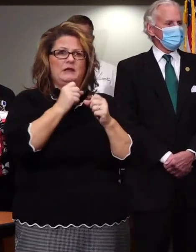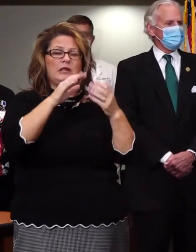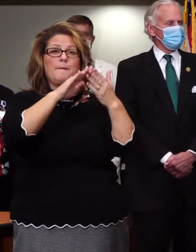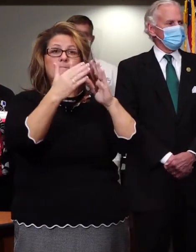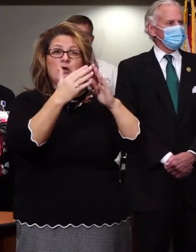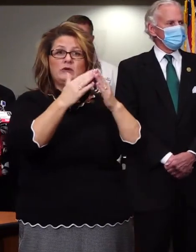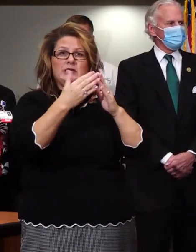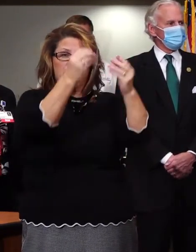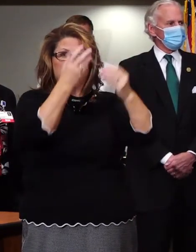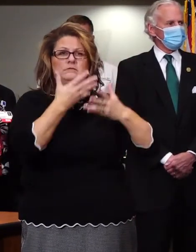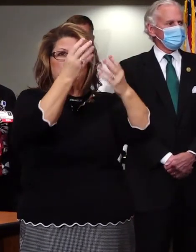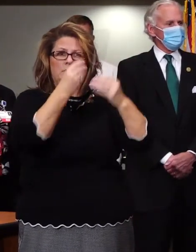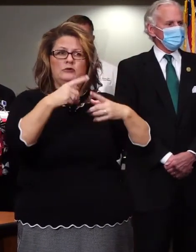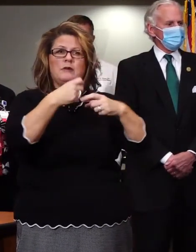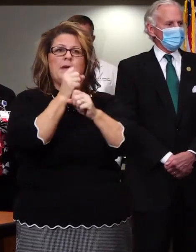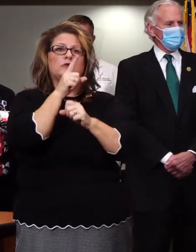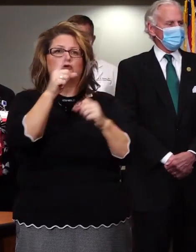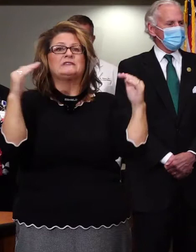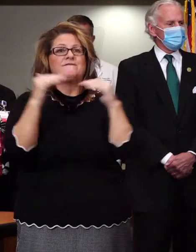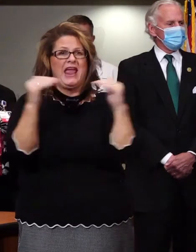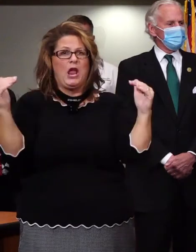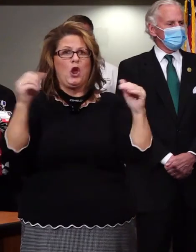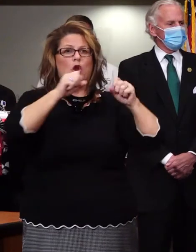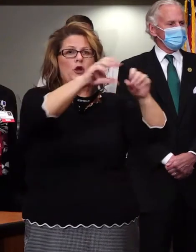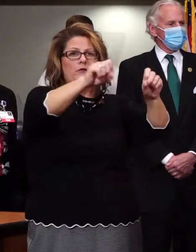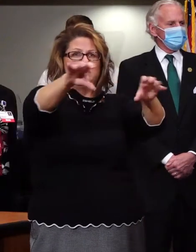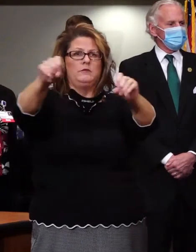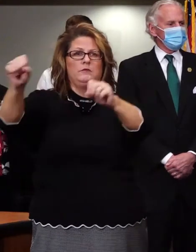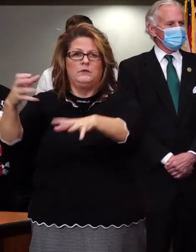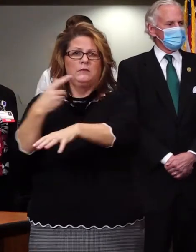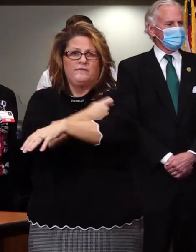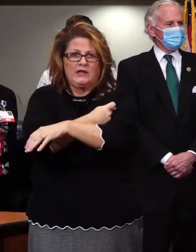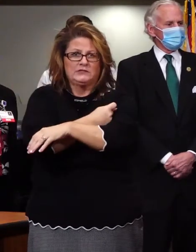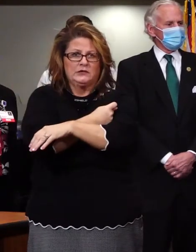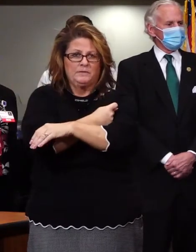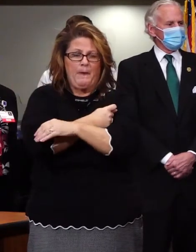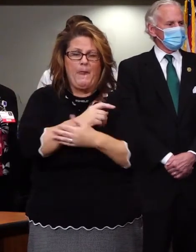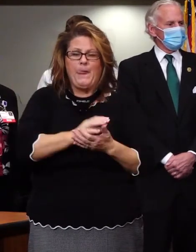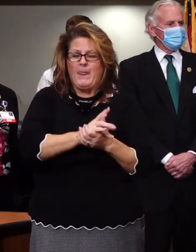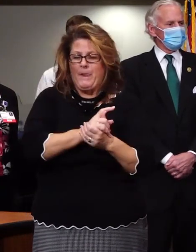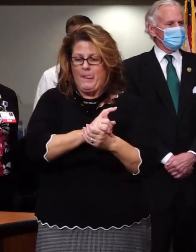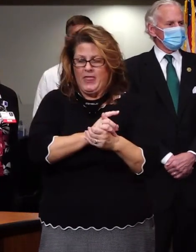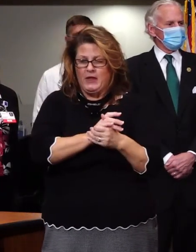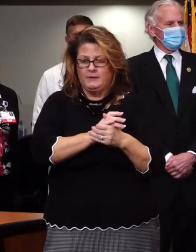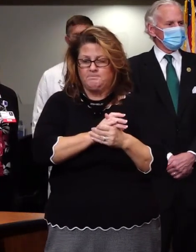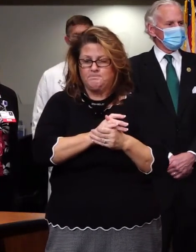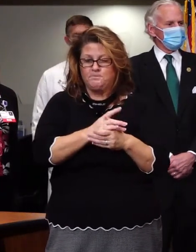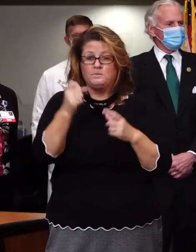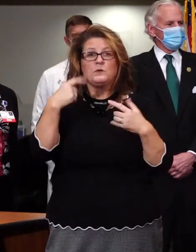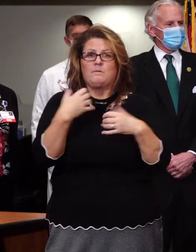fair and equitable distribution of COVID-19 vaccines. Among those, most important to this